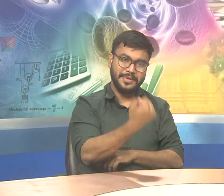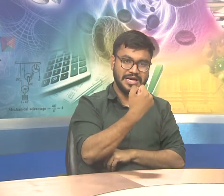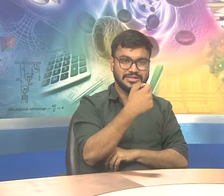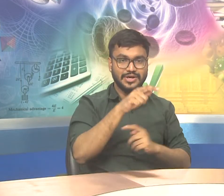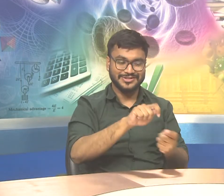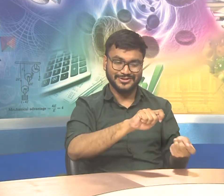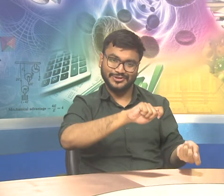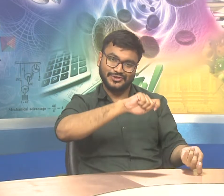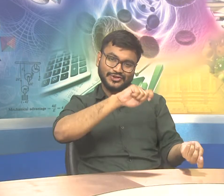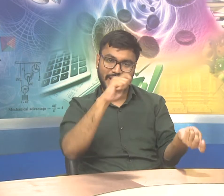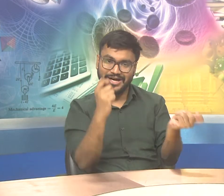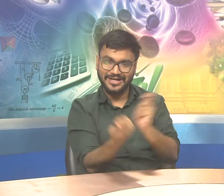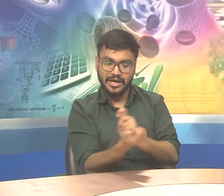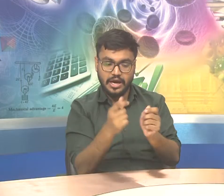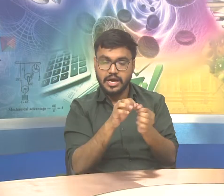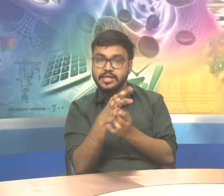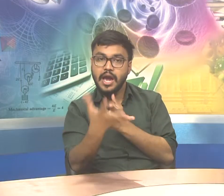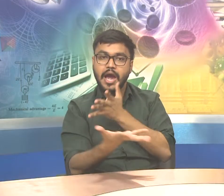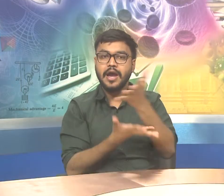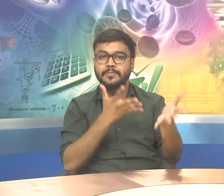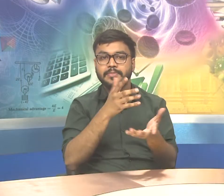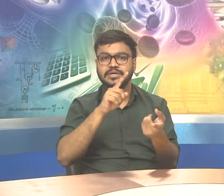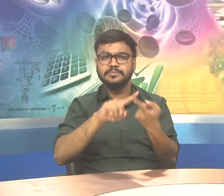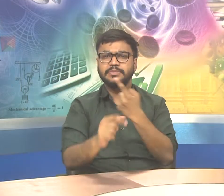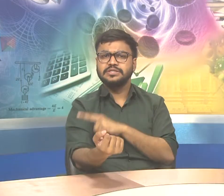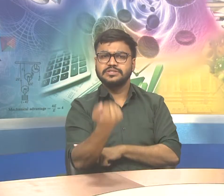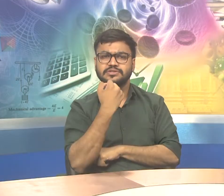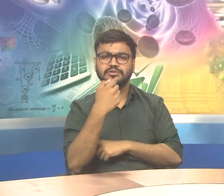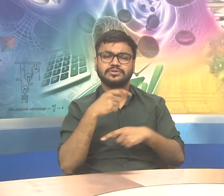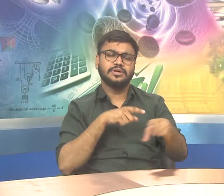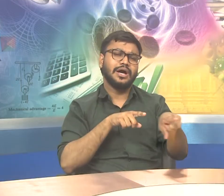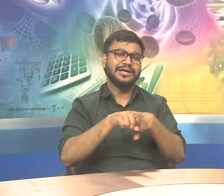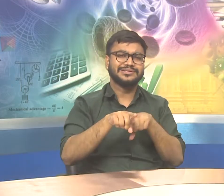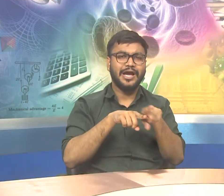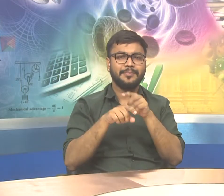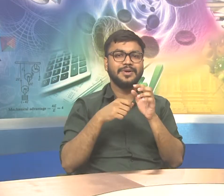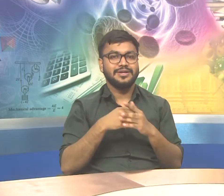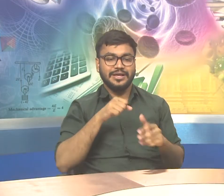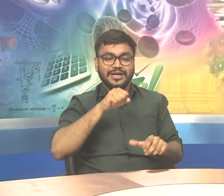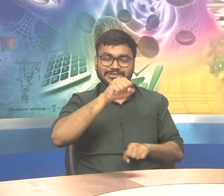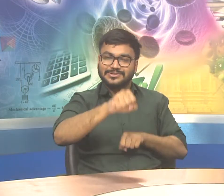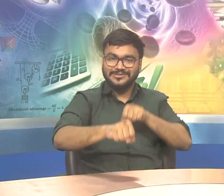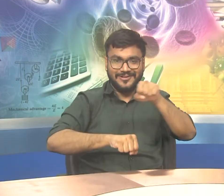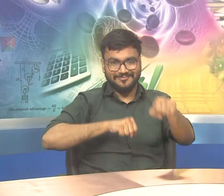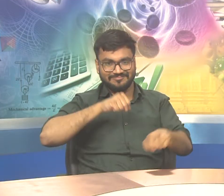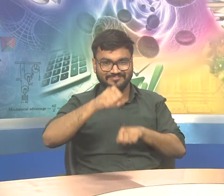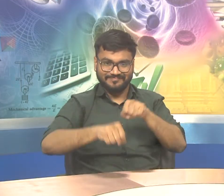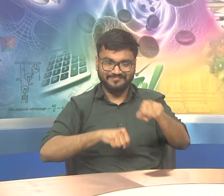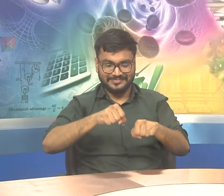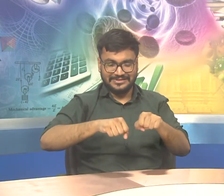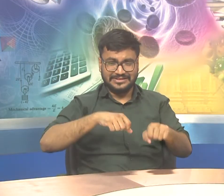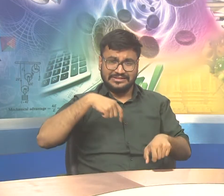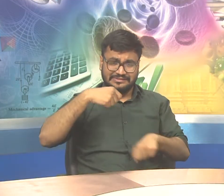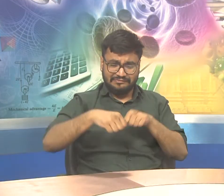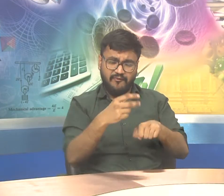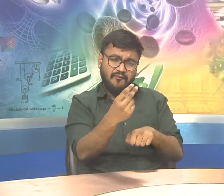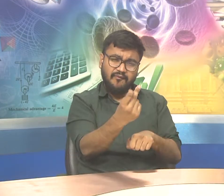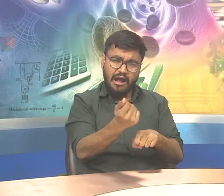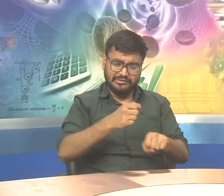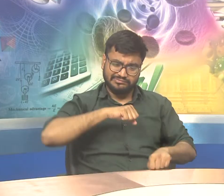When work is done against friction, the mechanical energy is changed into